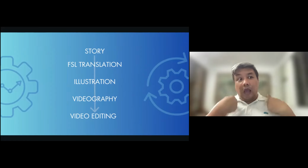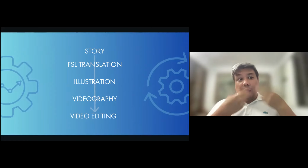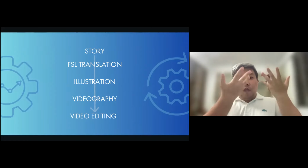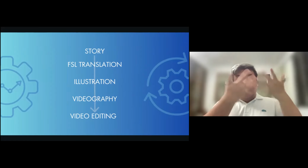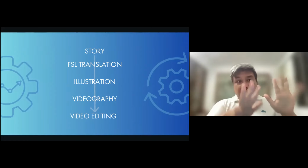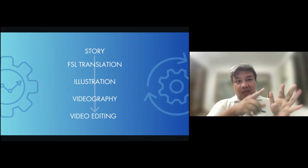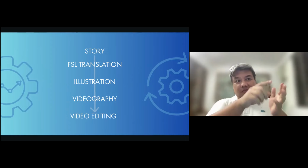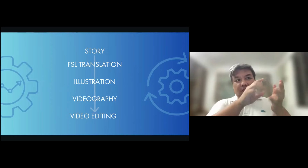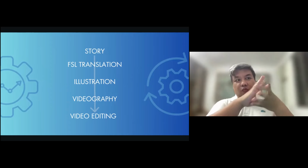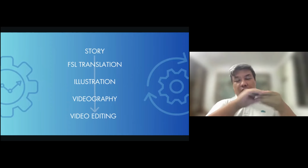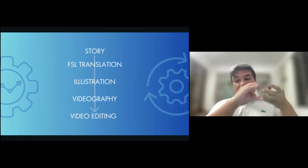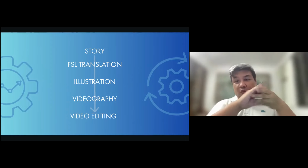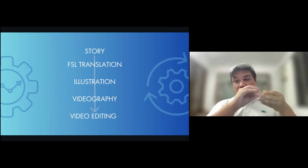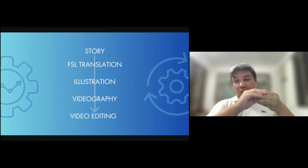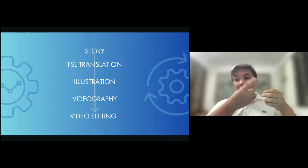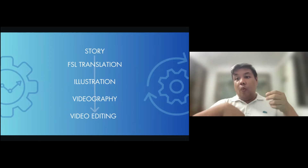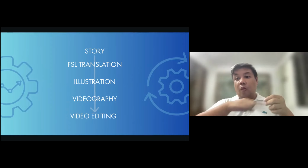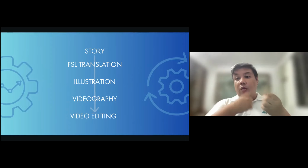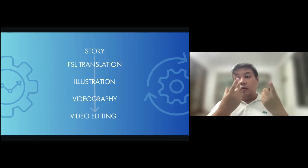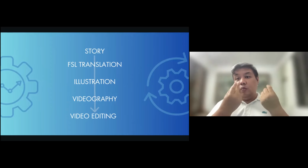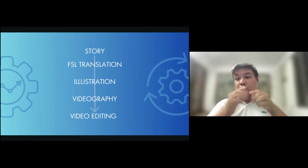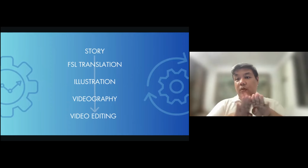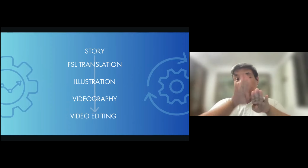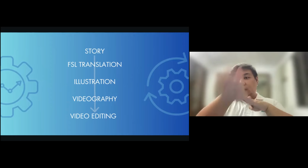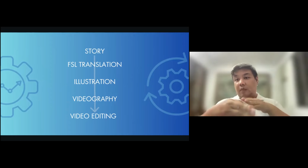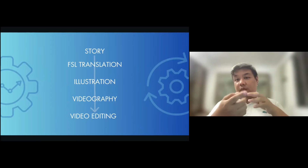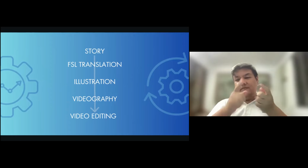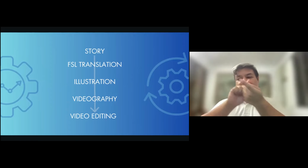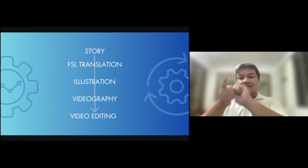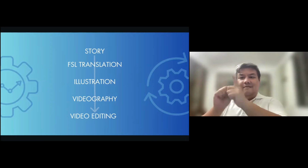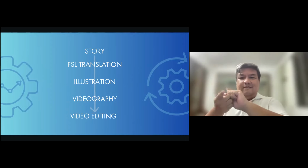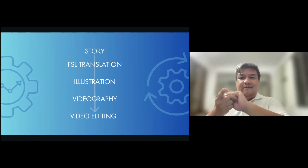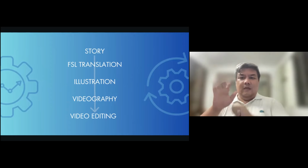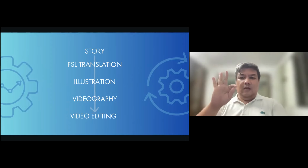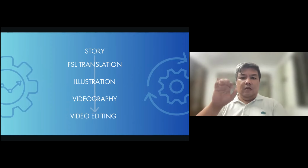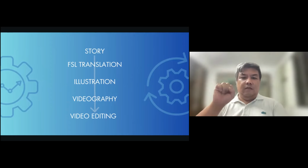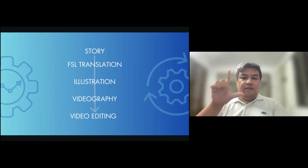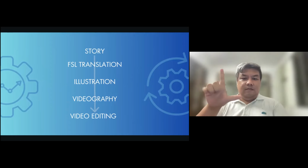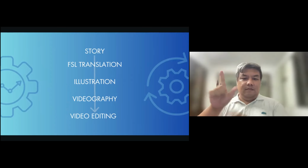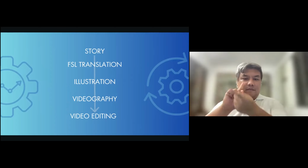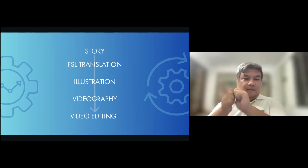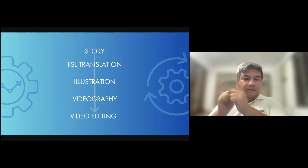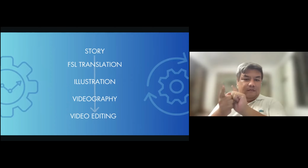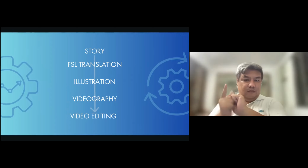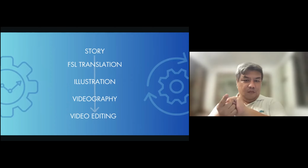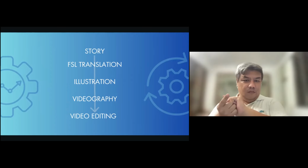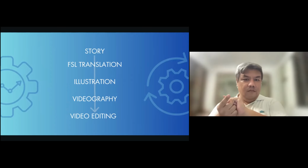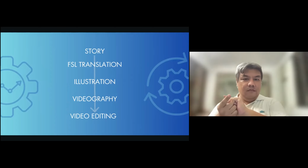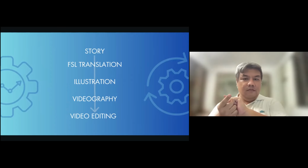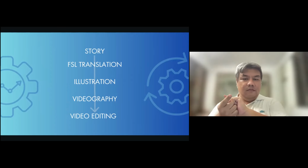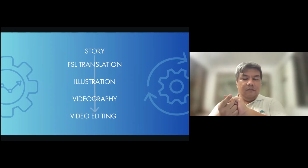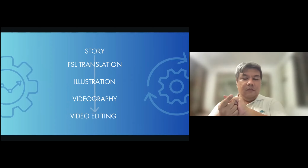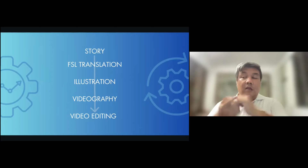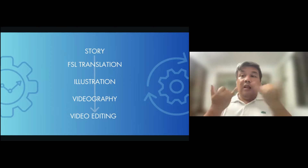that we developed in 2 years. Once we created the stories, the next step was trying to translate everything